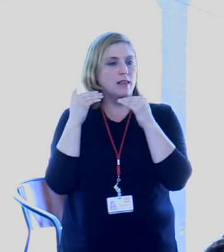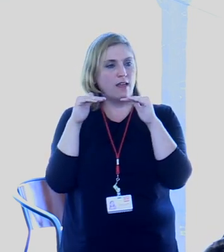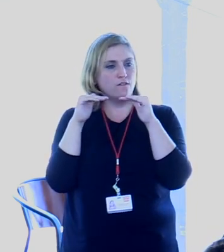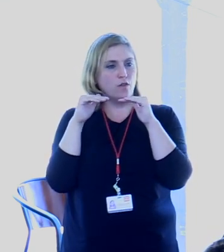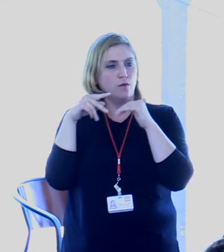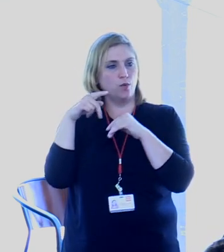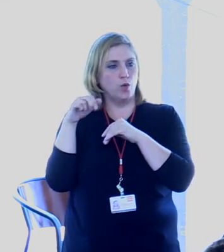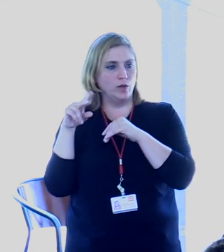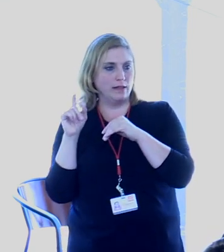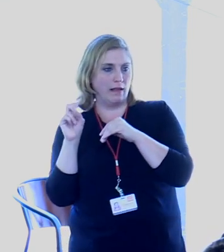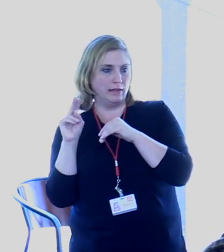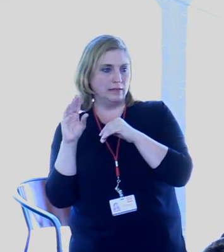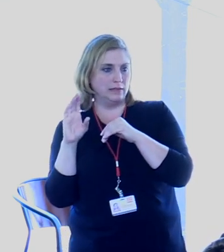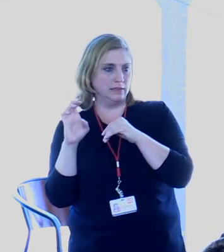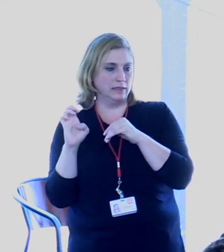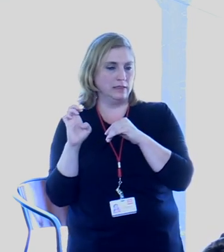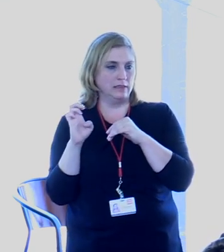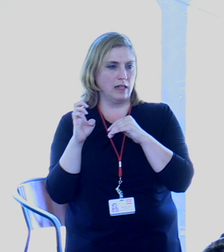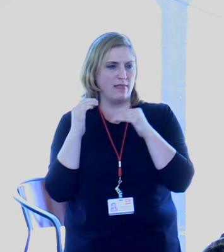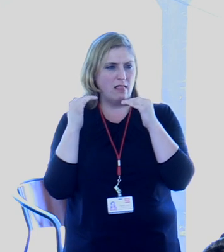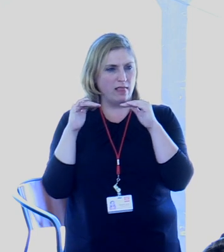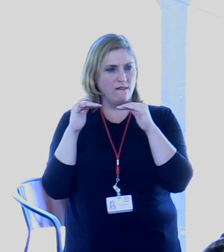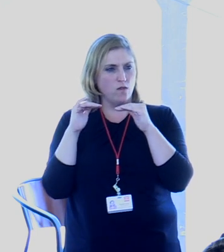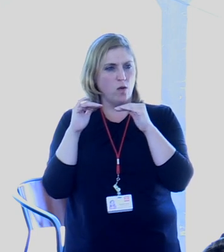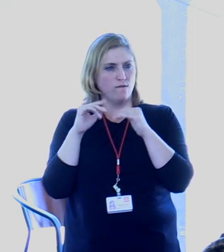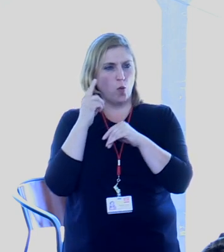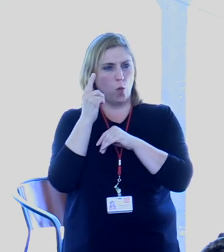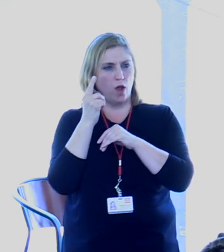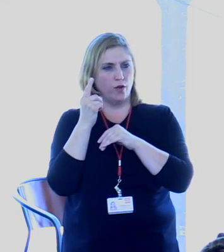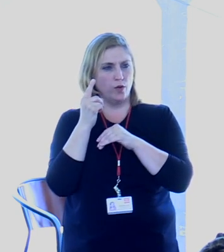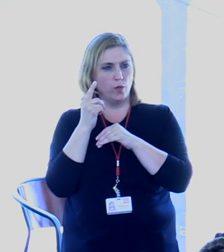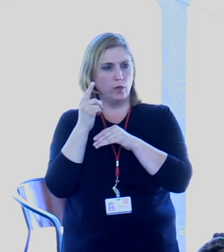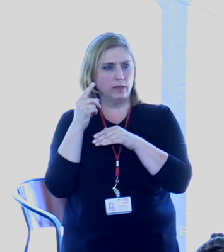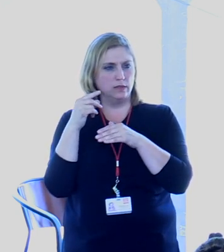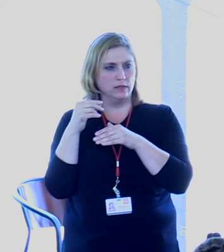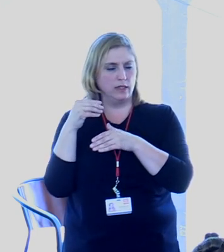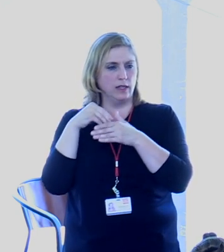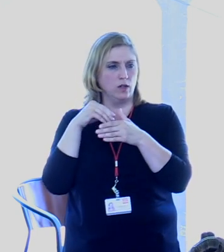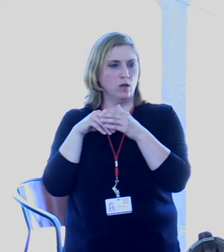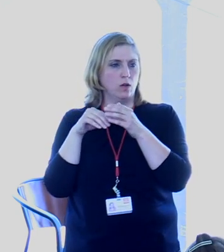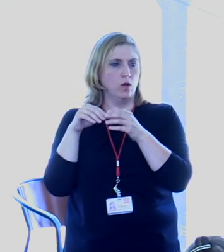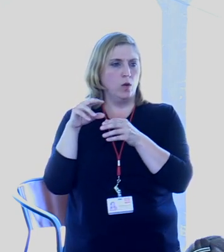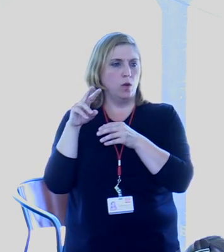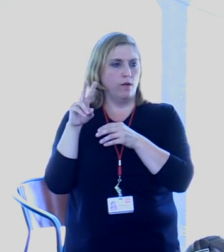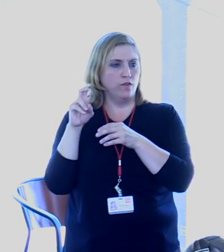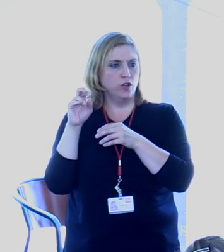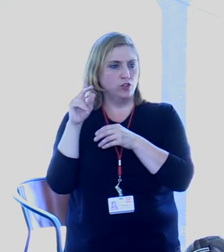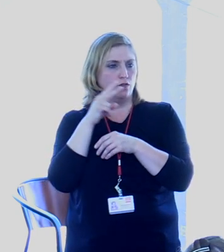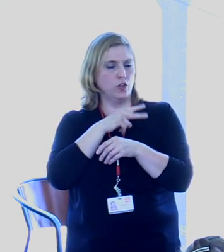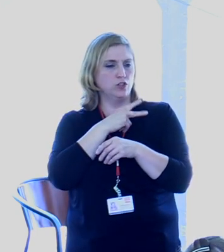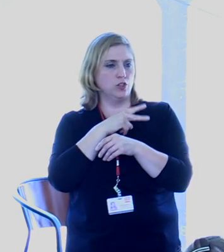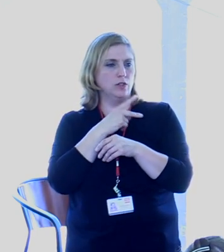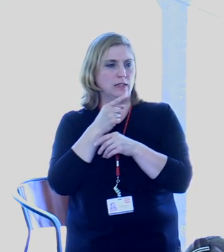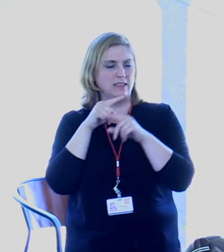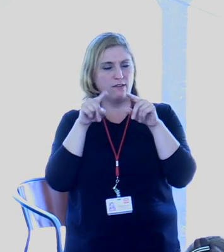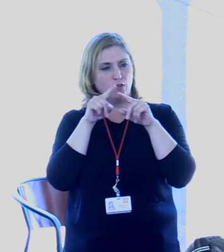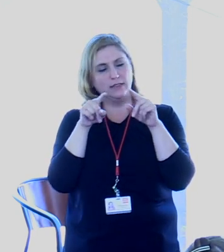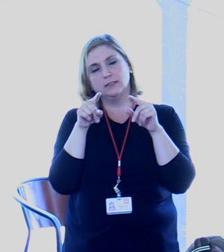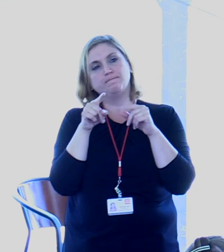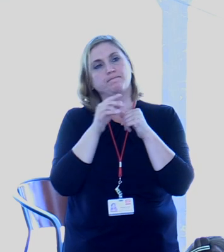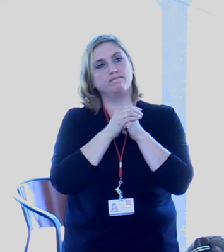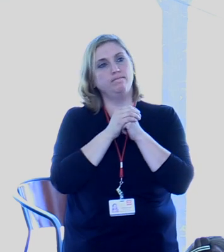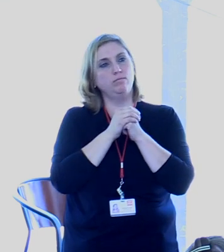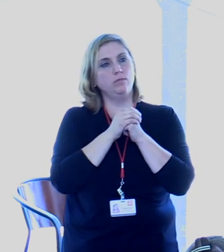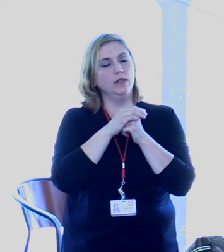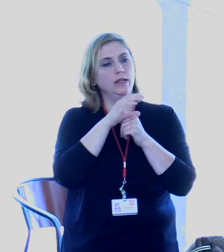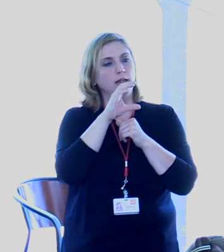of prudence, the level of the one who's imbibed the virtues. And this is the difference between, to give you an example,